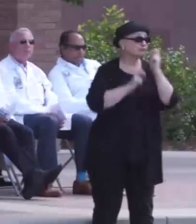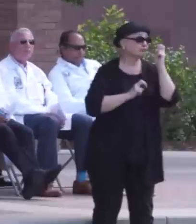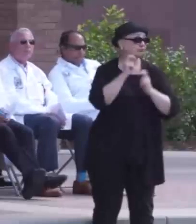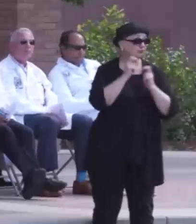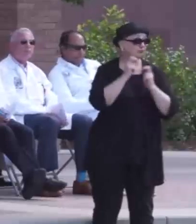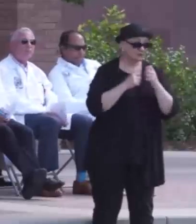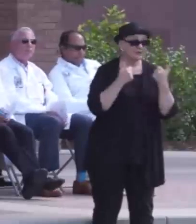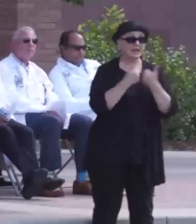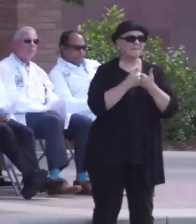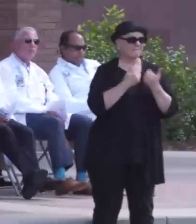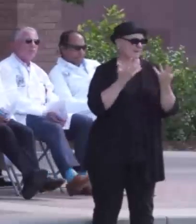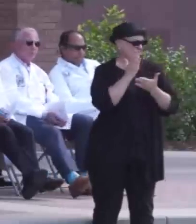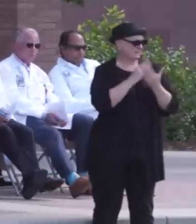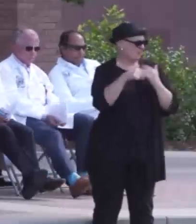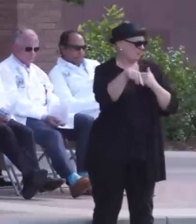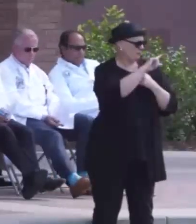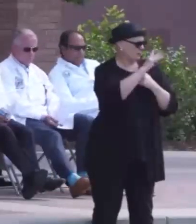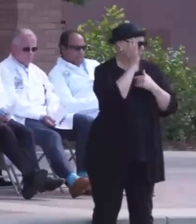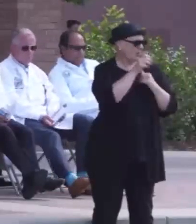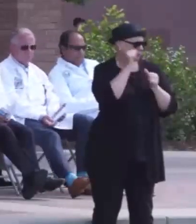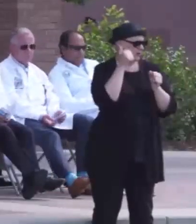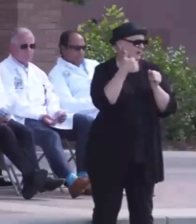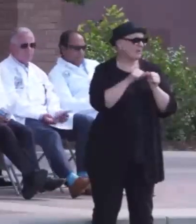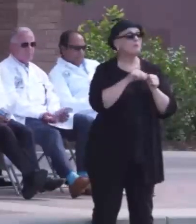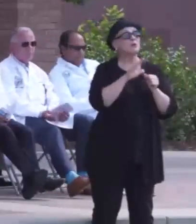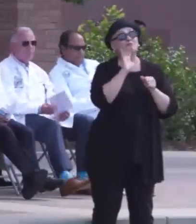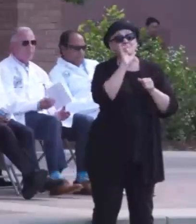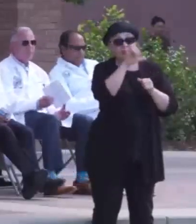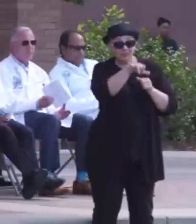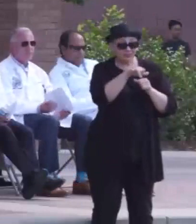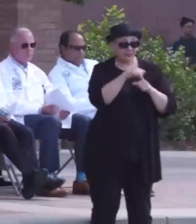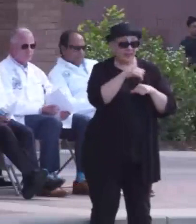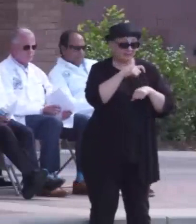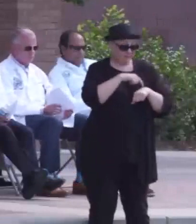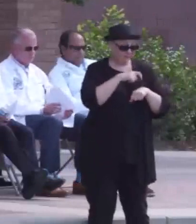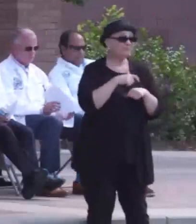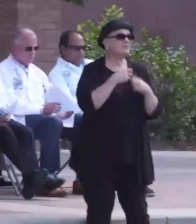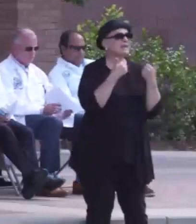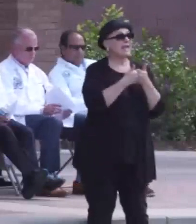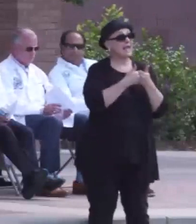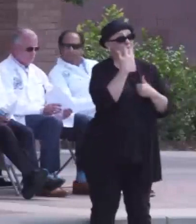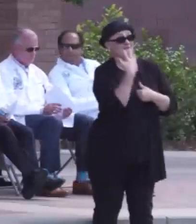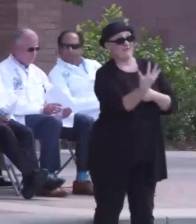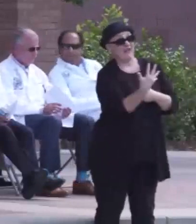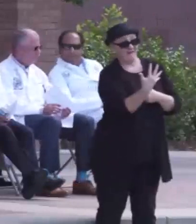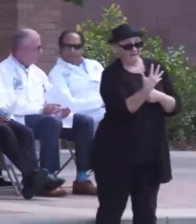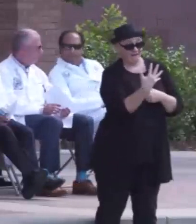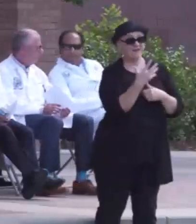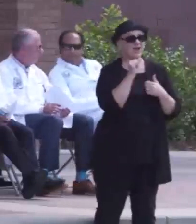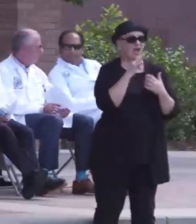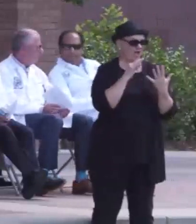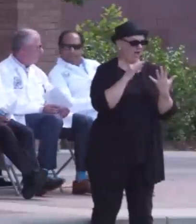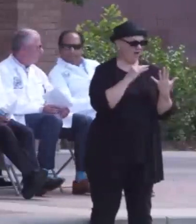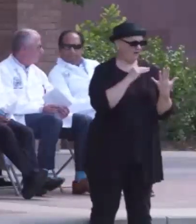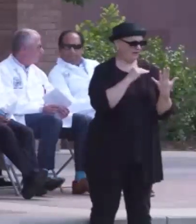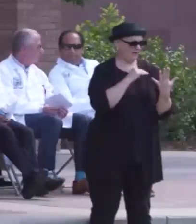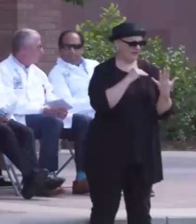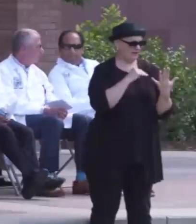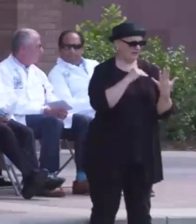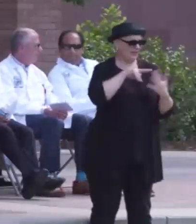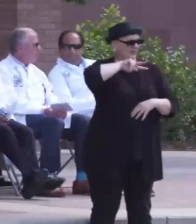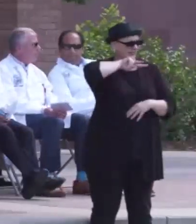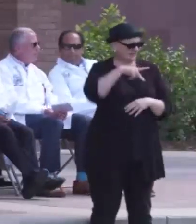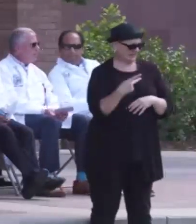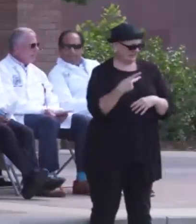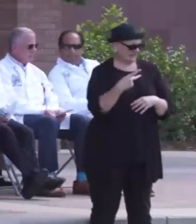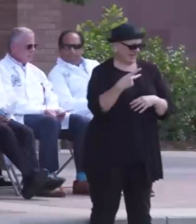actually have memories of this, because it's game five of a series, the second three-peat